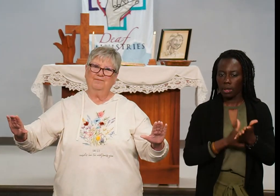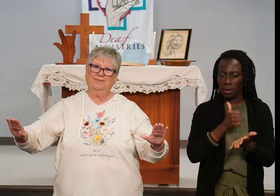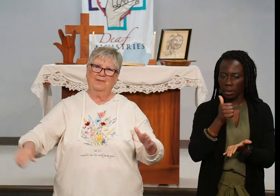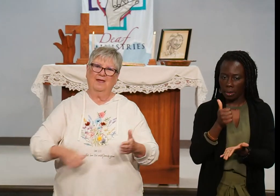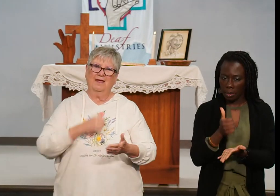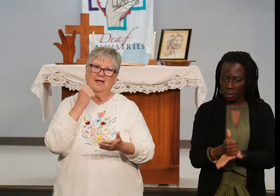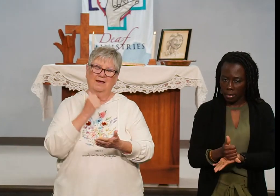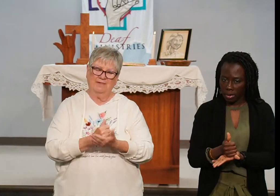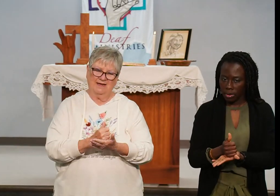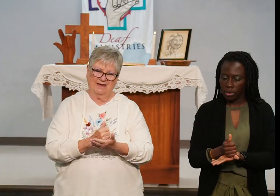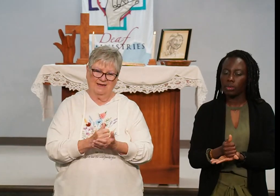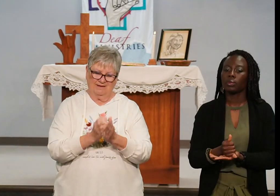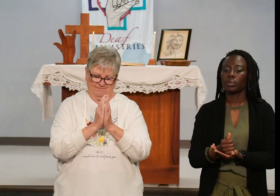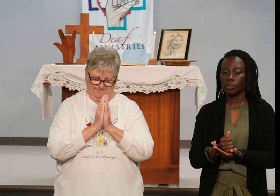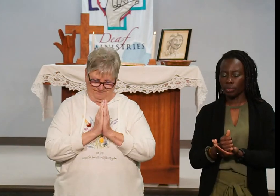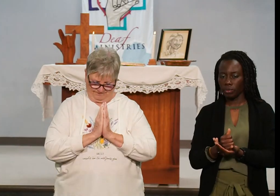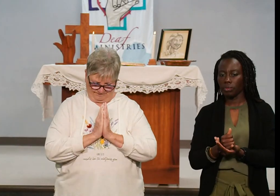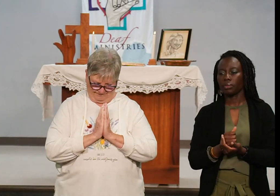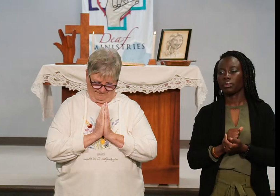your shalom.